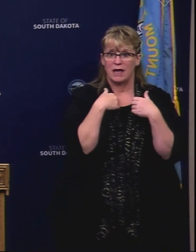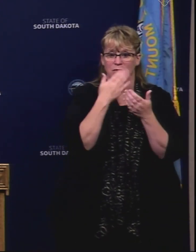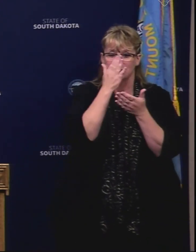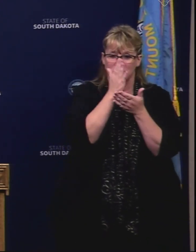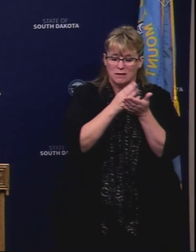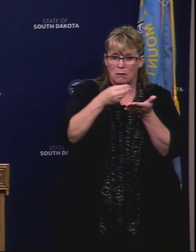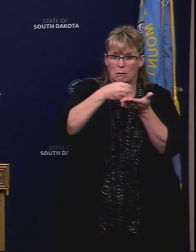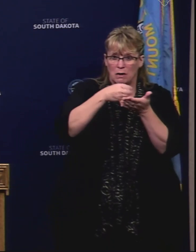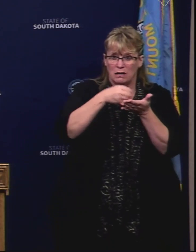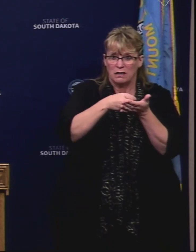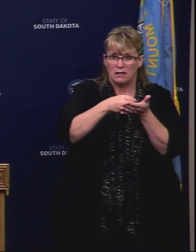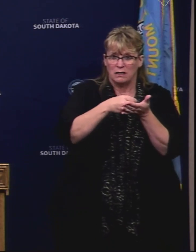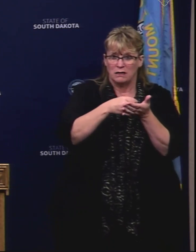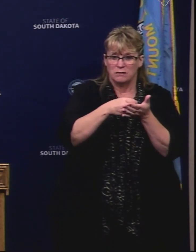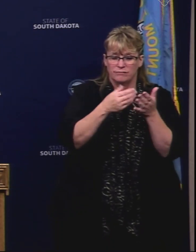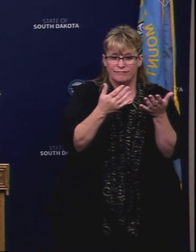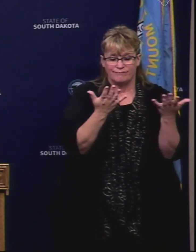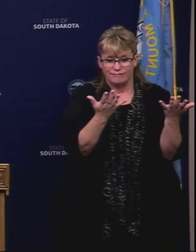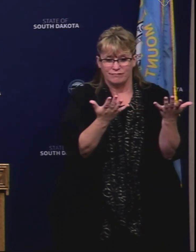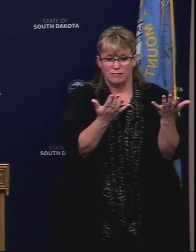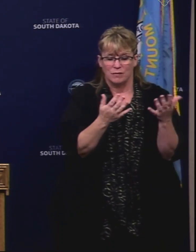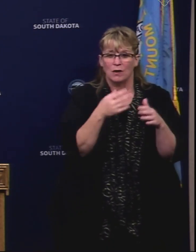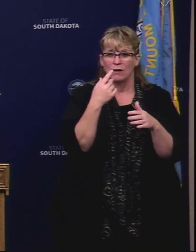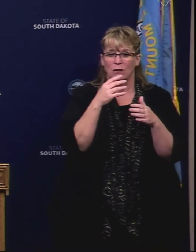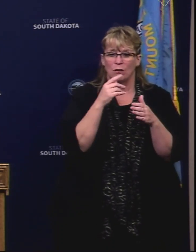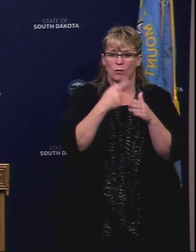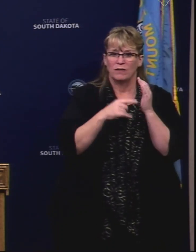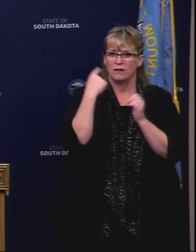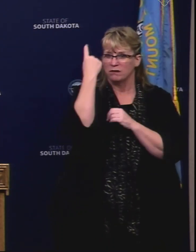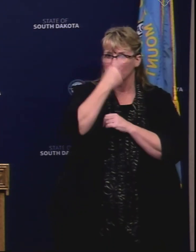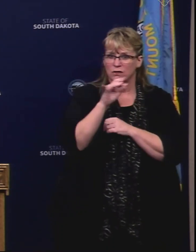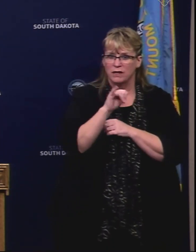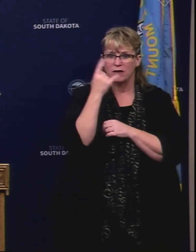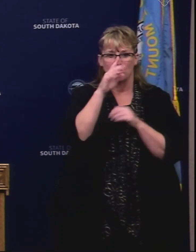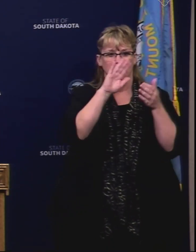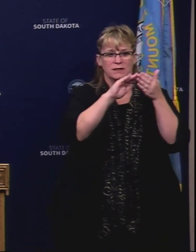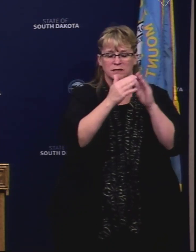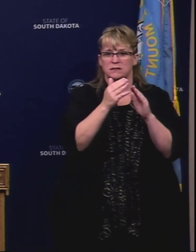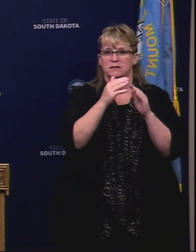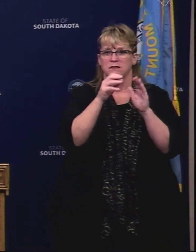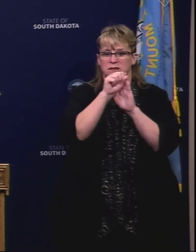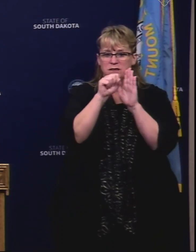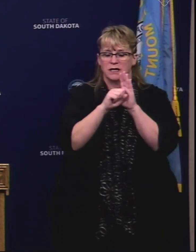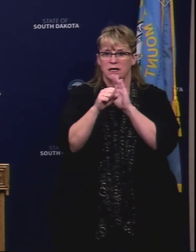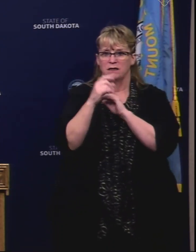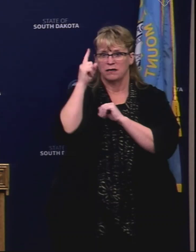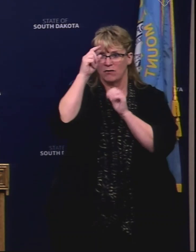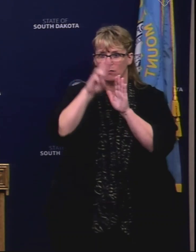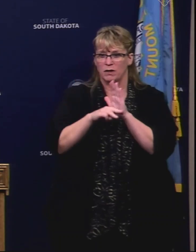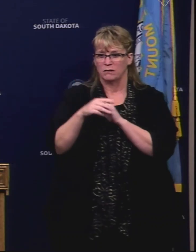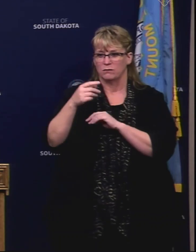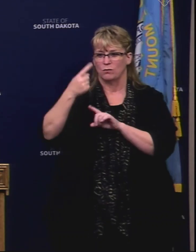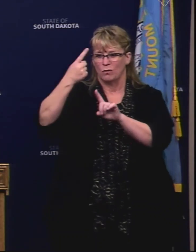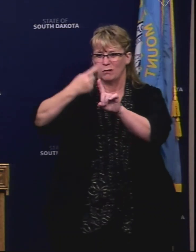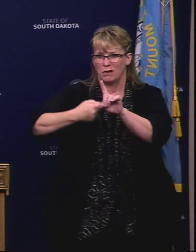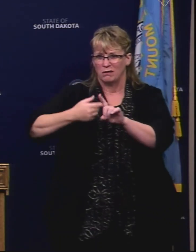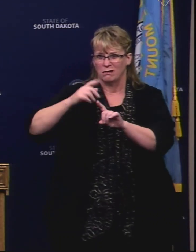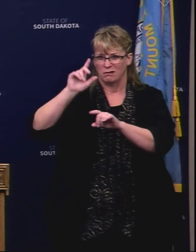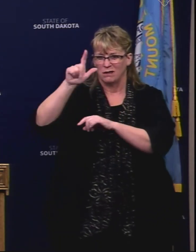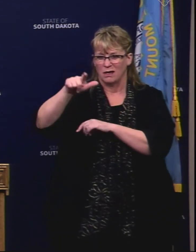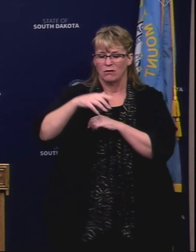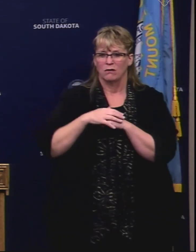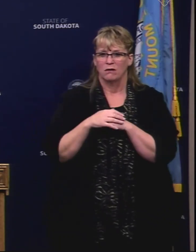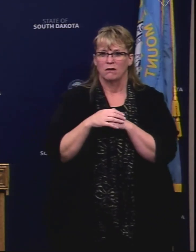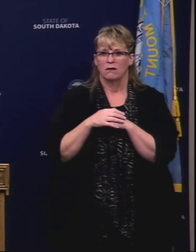We'll have a clearer picture of what that looks like for our cities and for our state government here in about a month when we get the